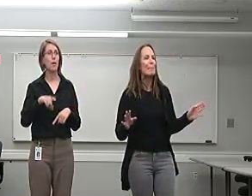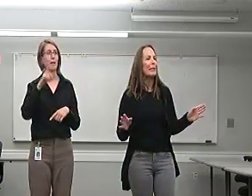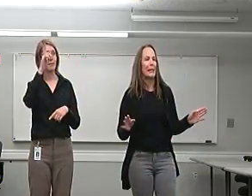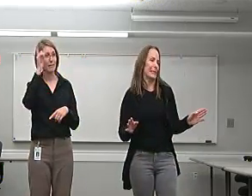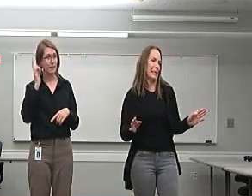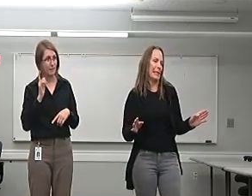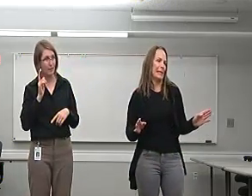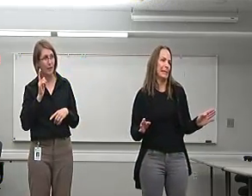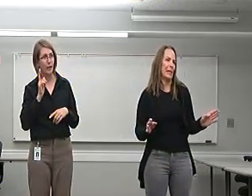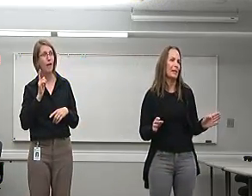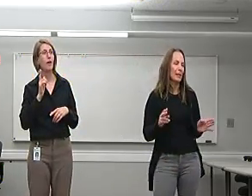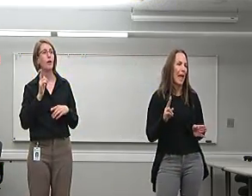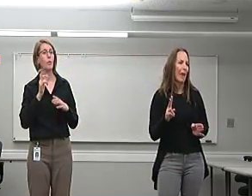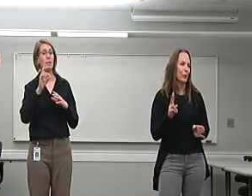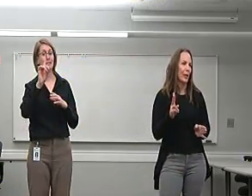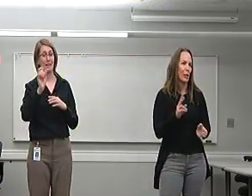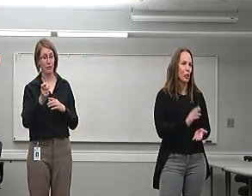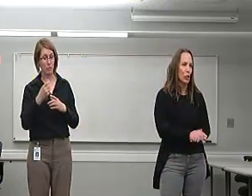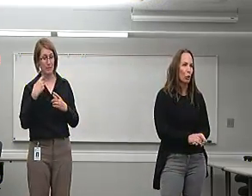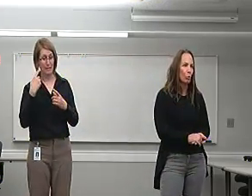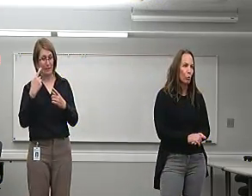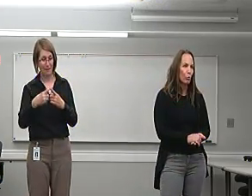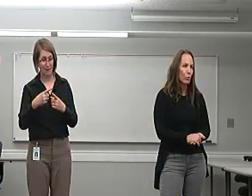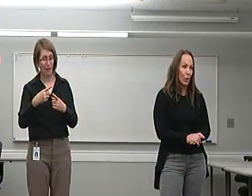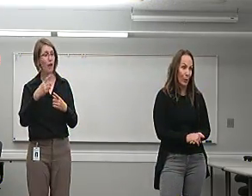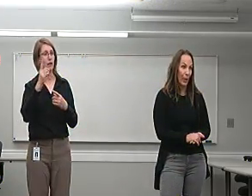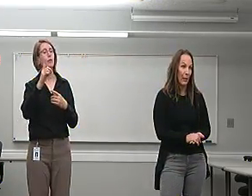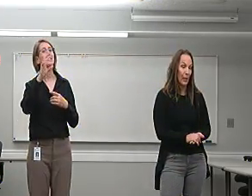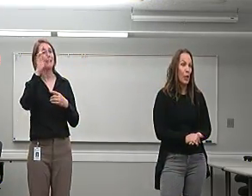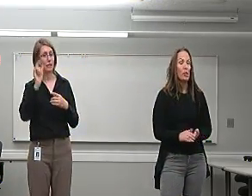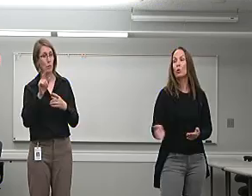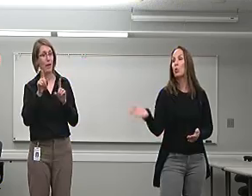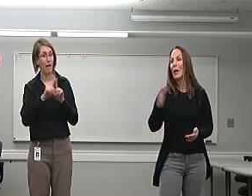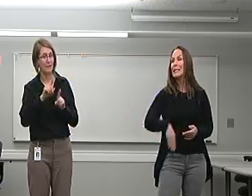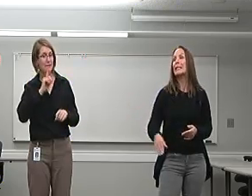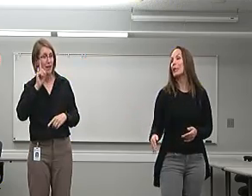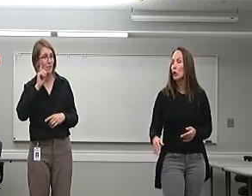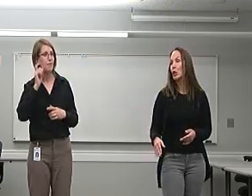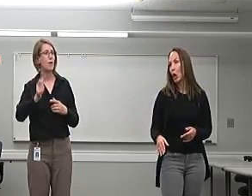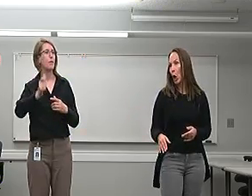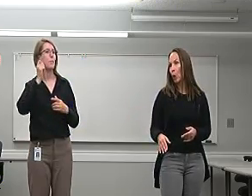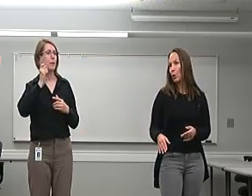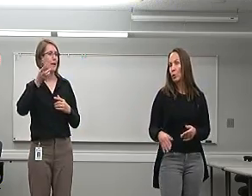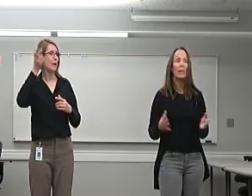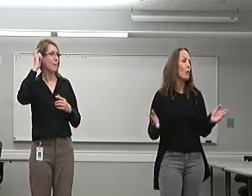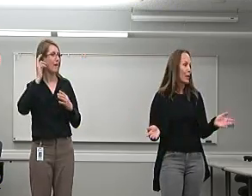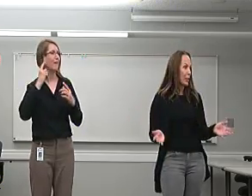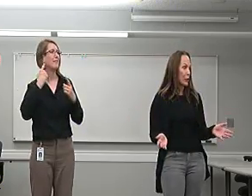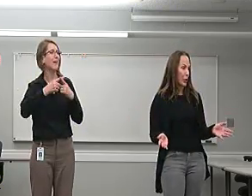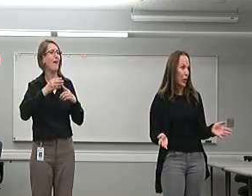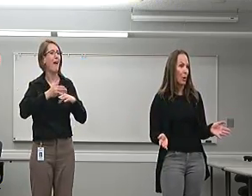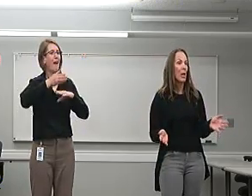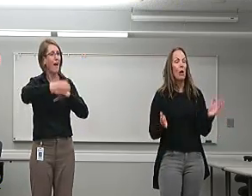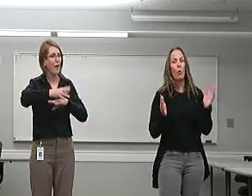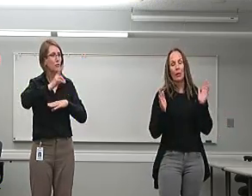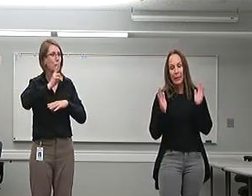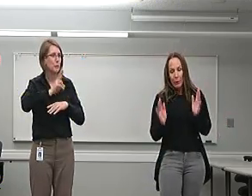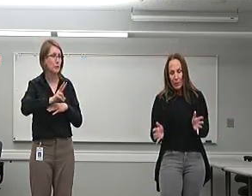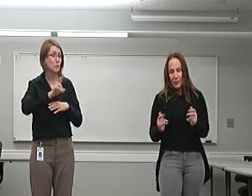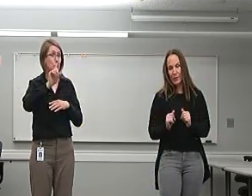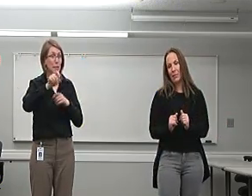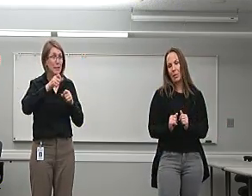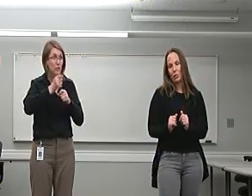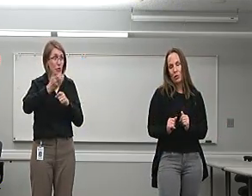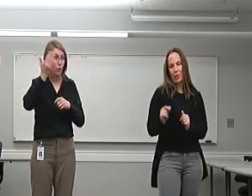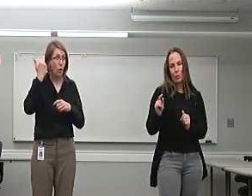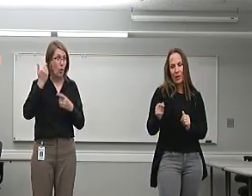kids until after age 2, okay? So 20 years ago, 21 years ago, when Leah was 15 months old and we